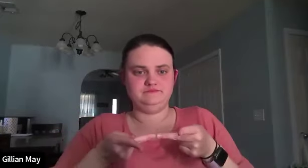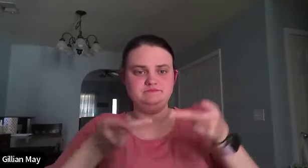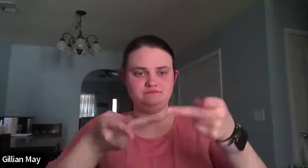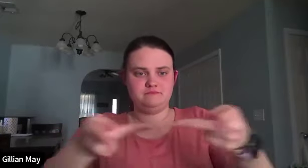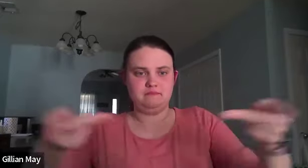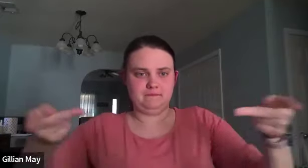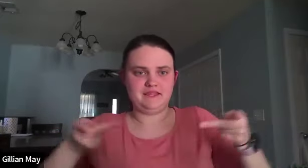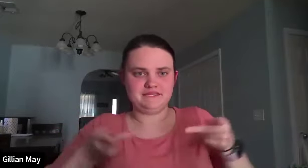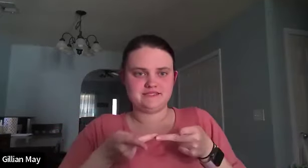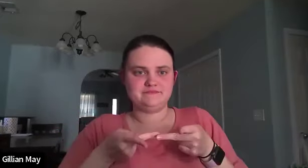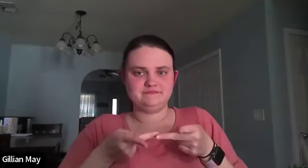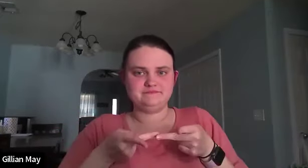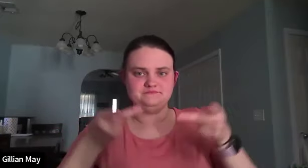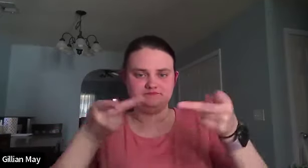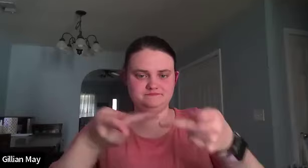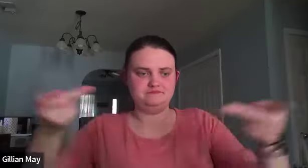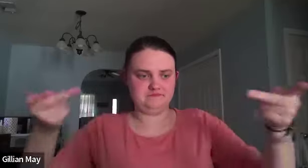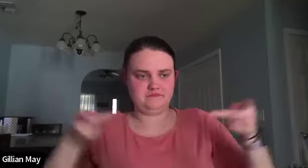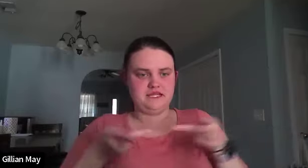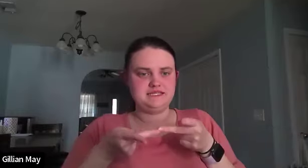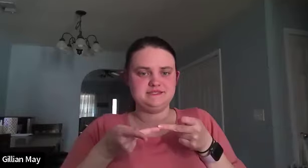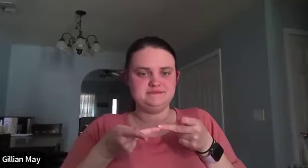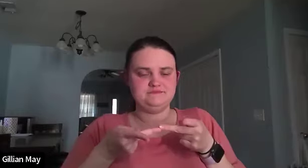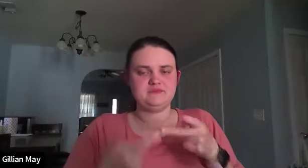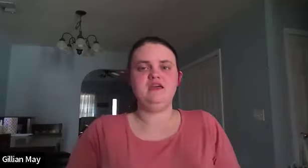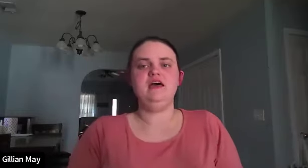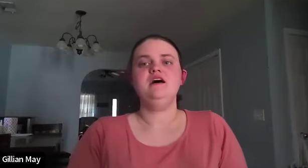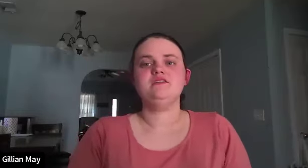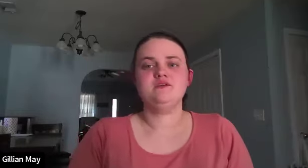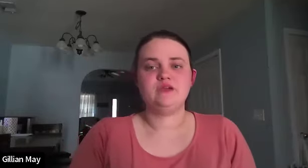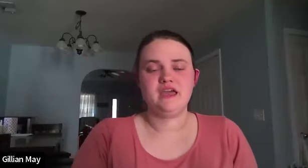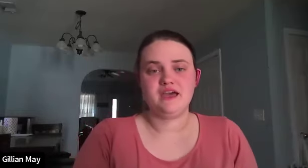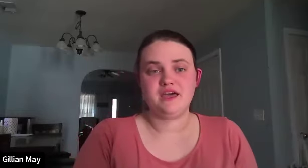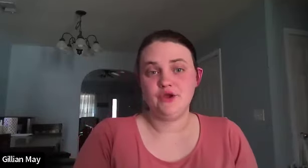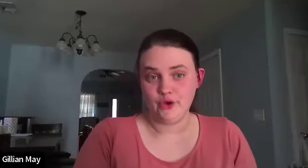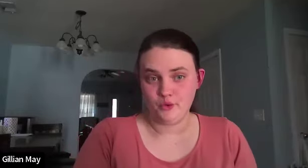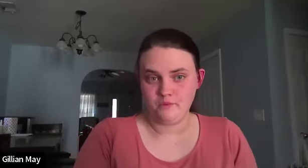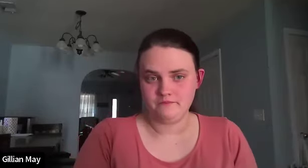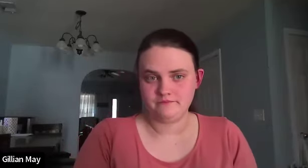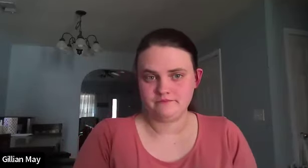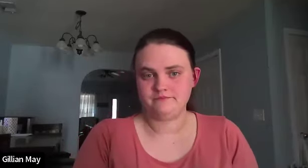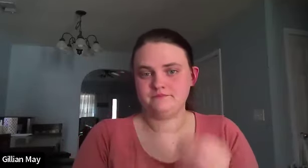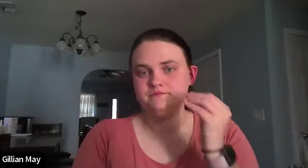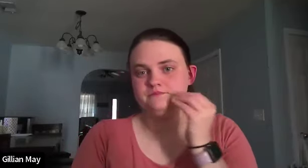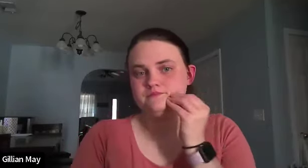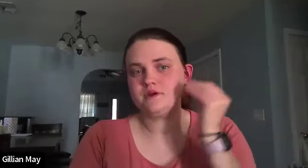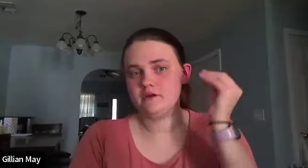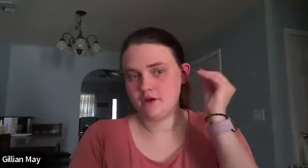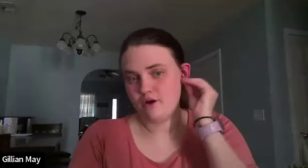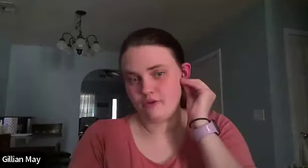Mm-hmm. Place. Place. Then we had home.